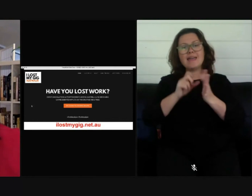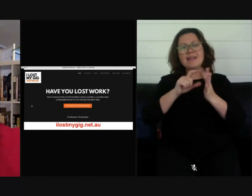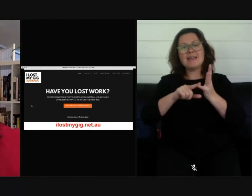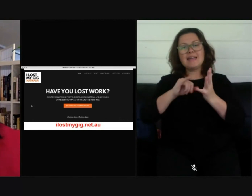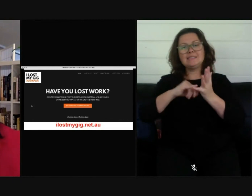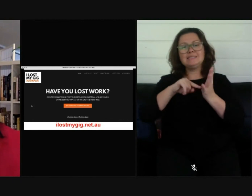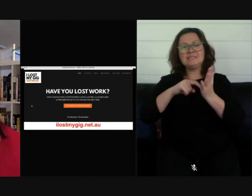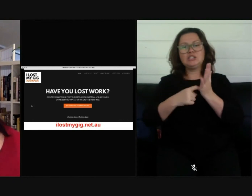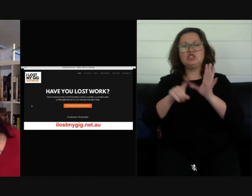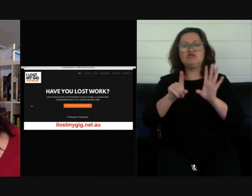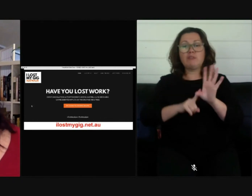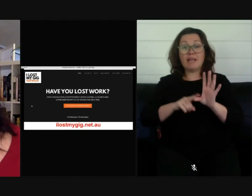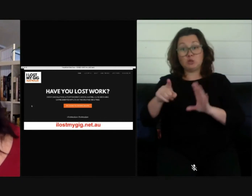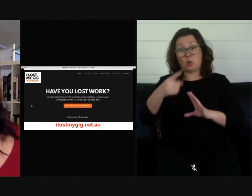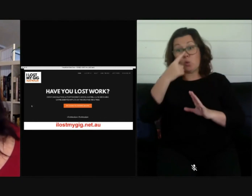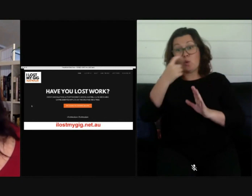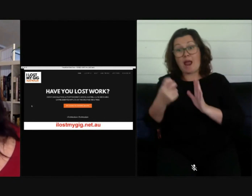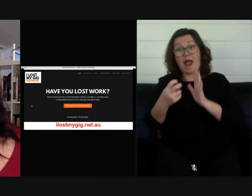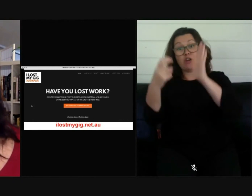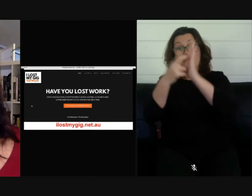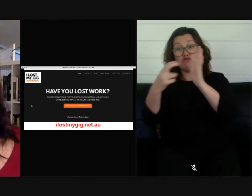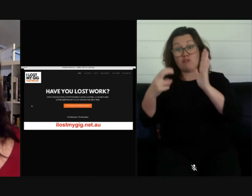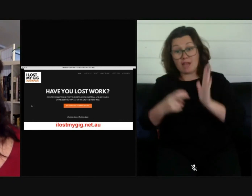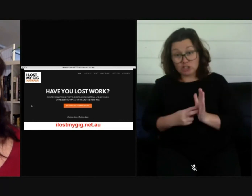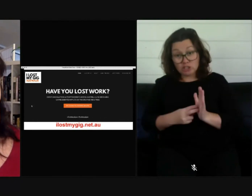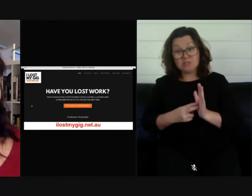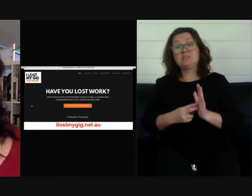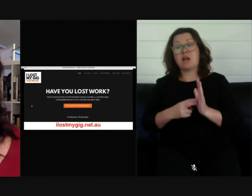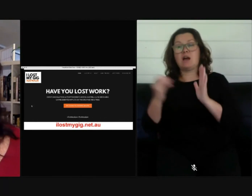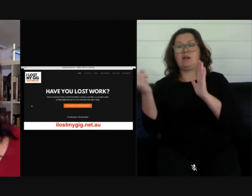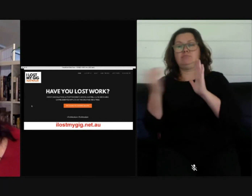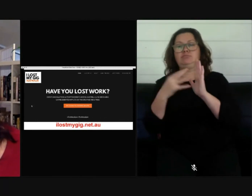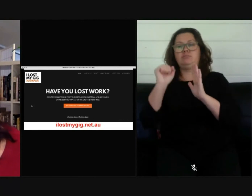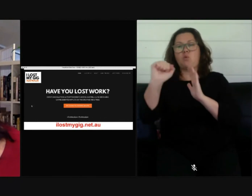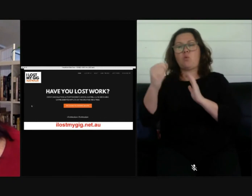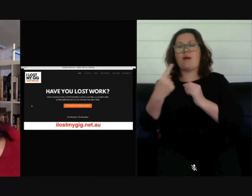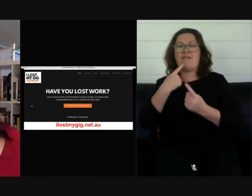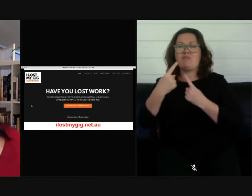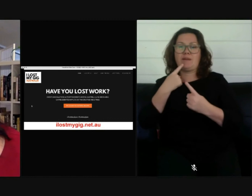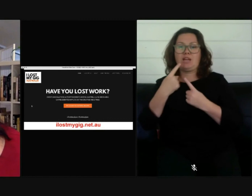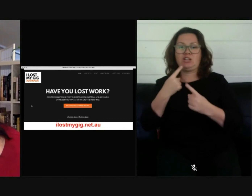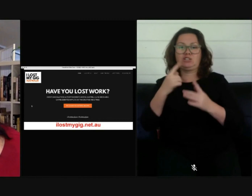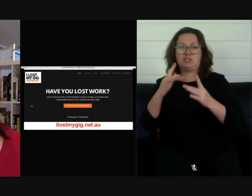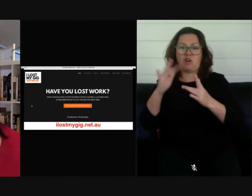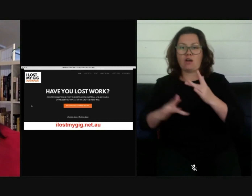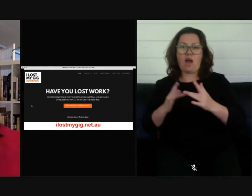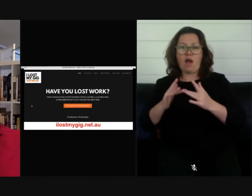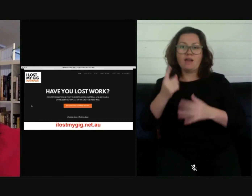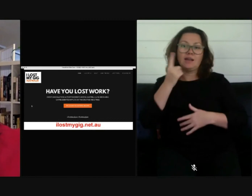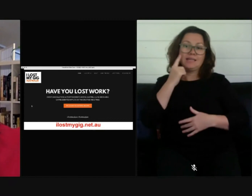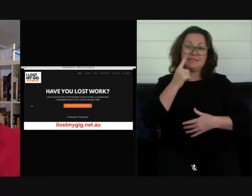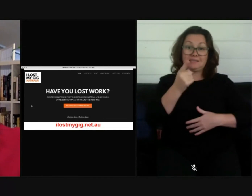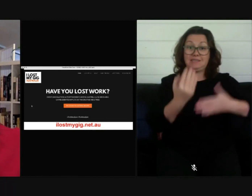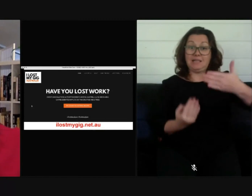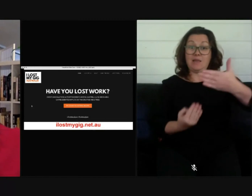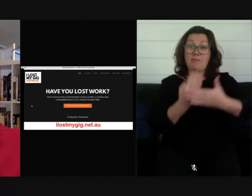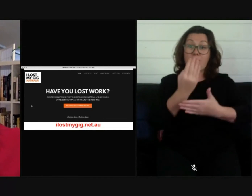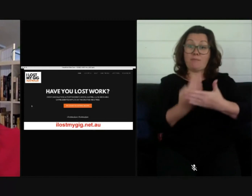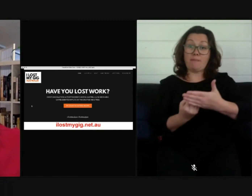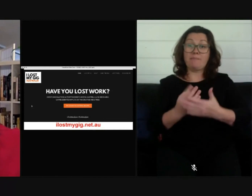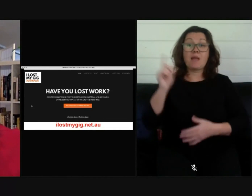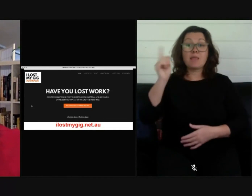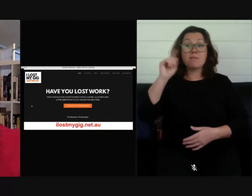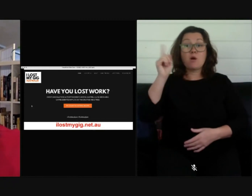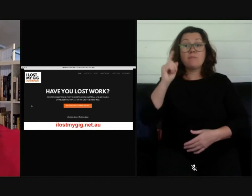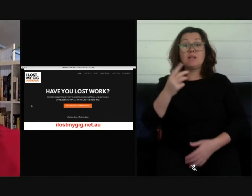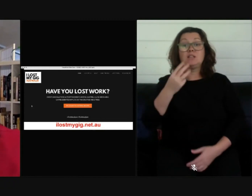ilostmygig.net.au to be able to express that, because it's super important. The current tally is sitting at $330 million